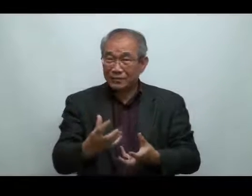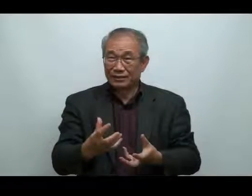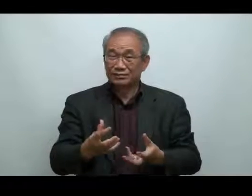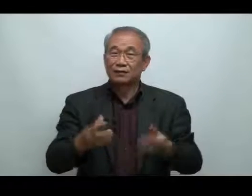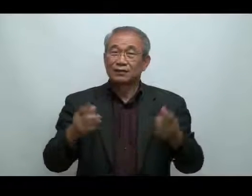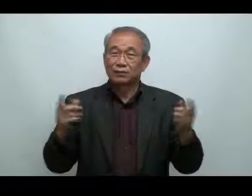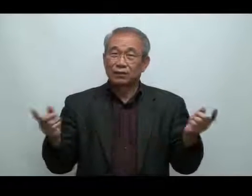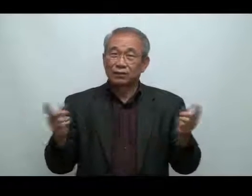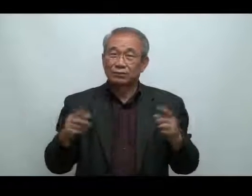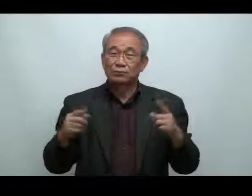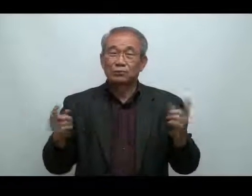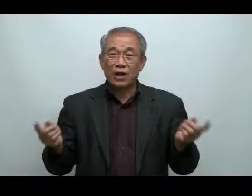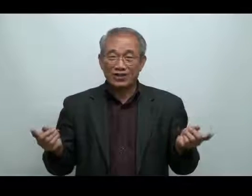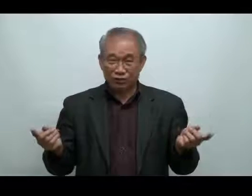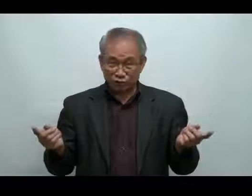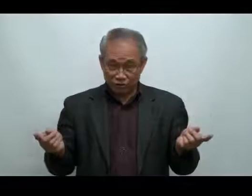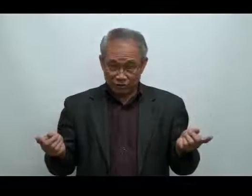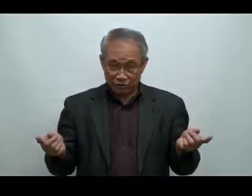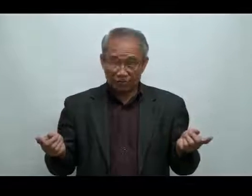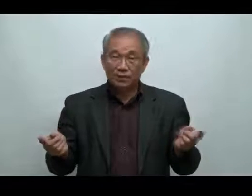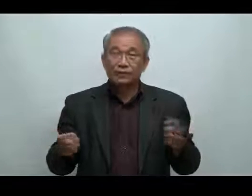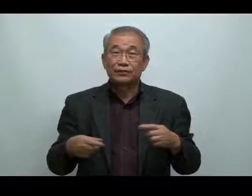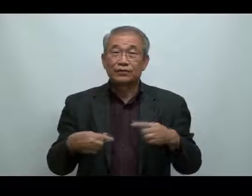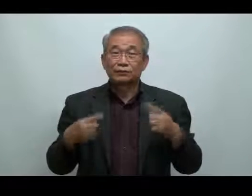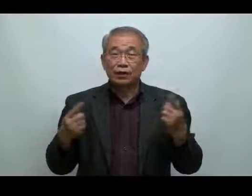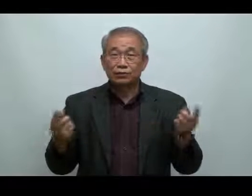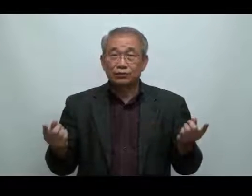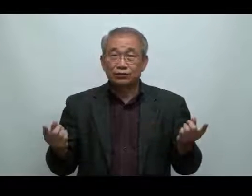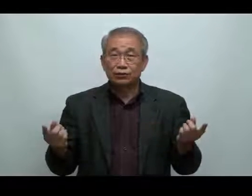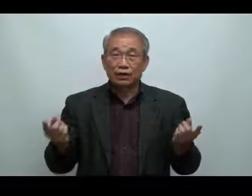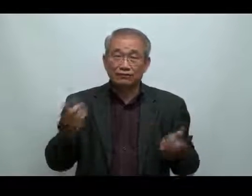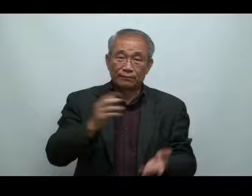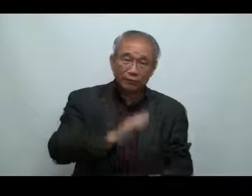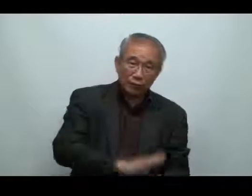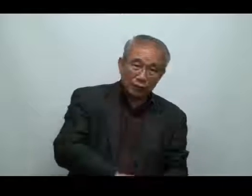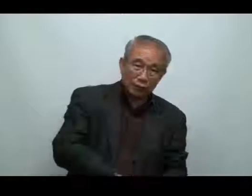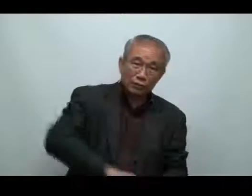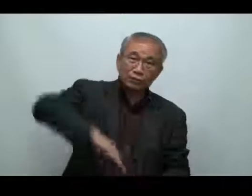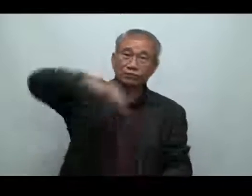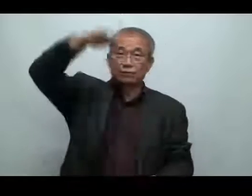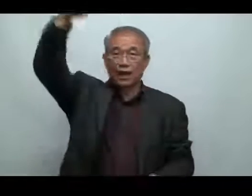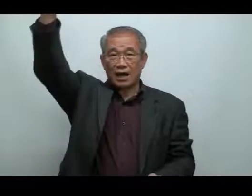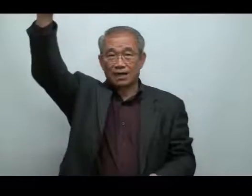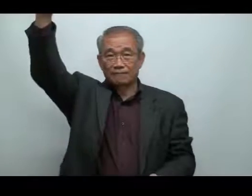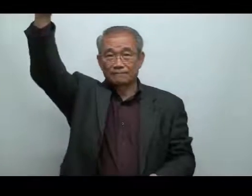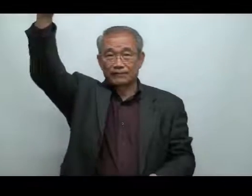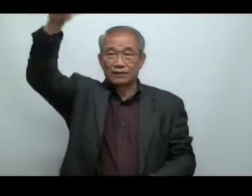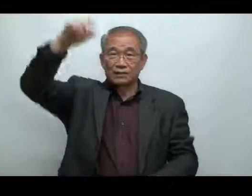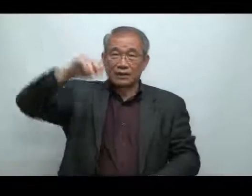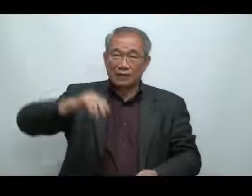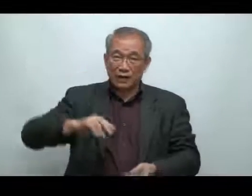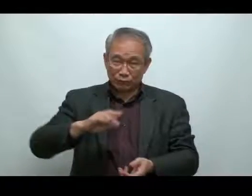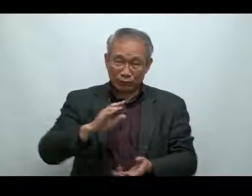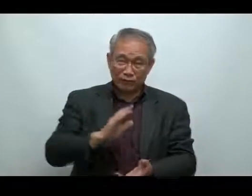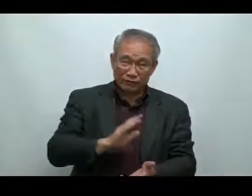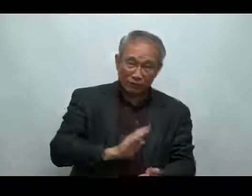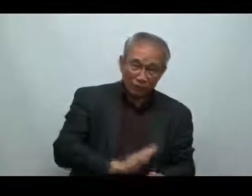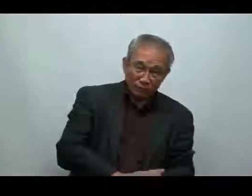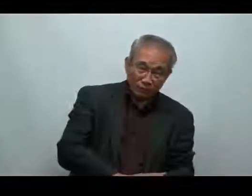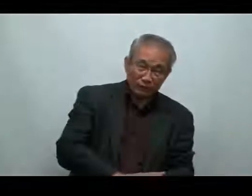areas. We call them registers. These registers are from low to high. I will talk from low first